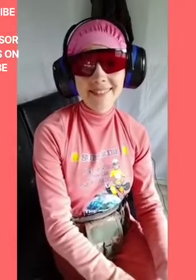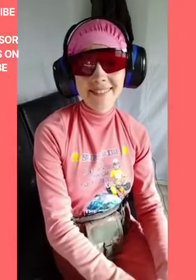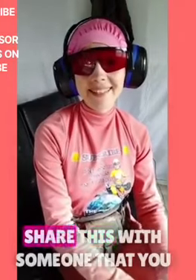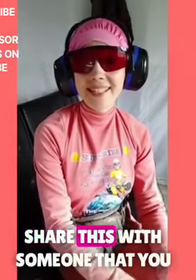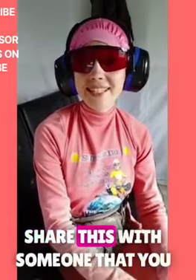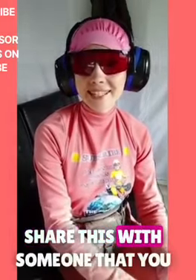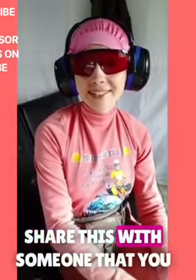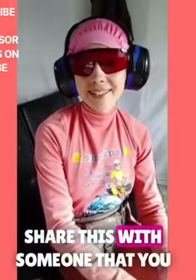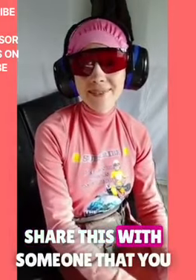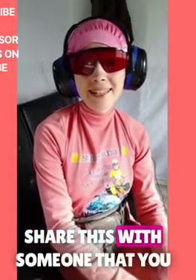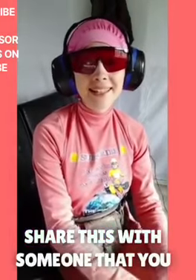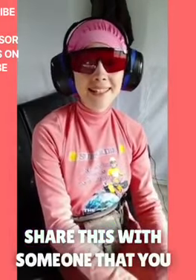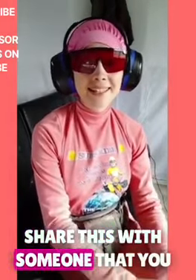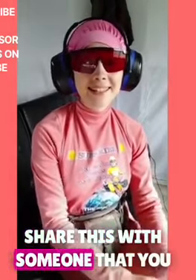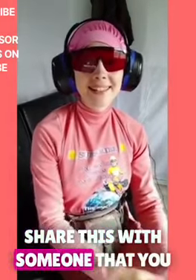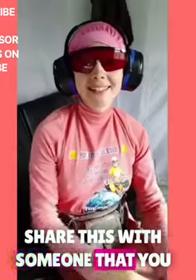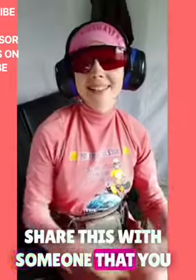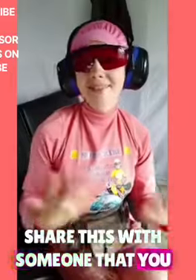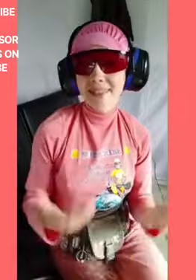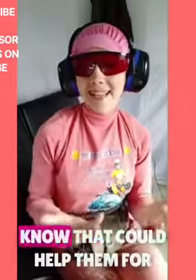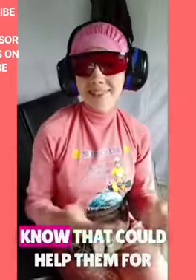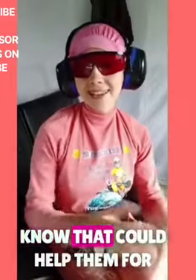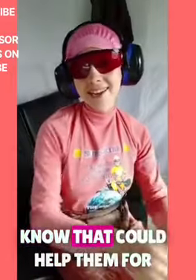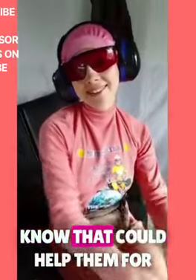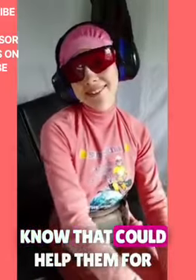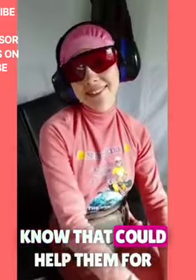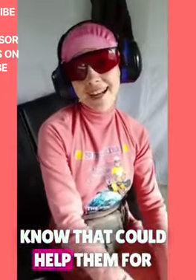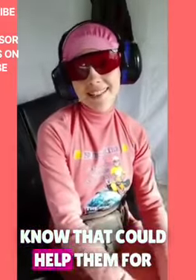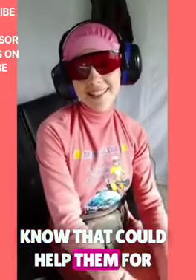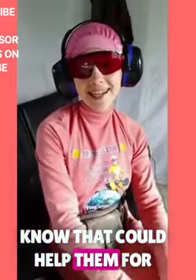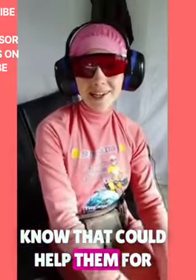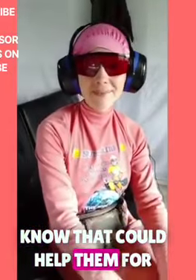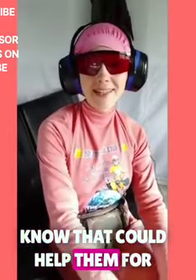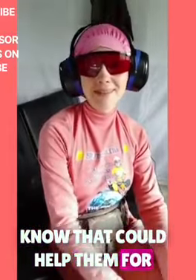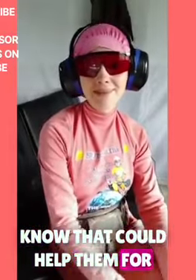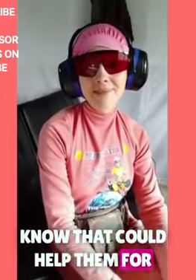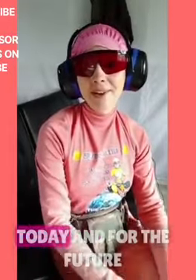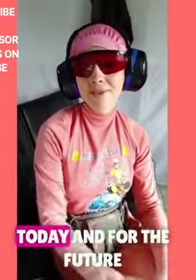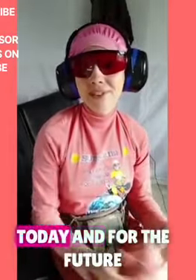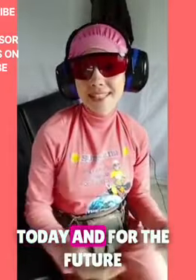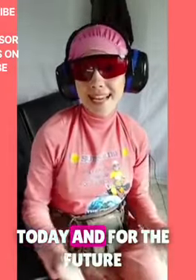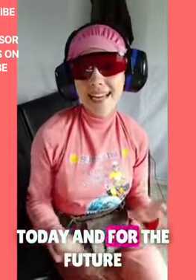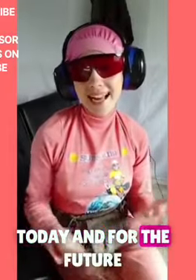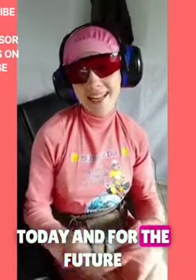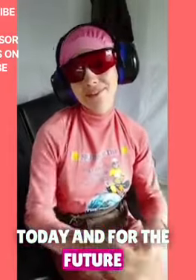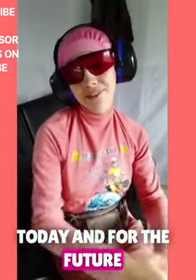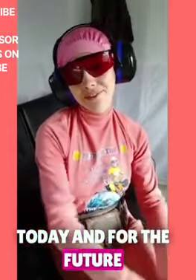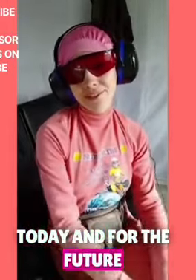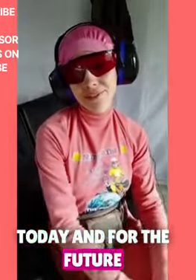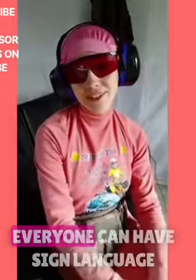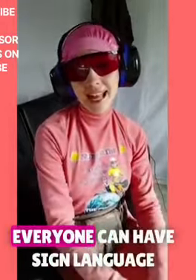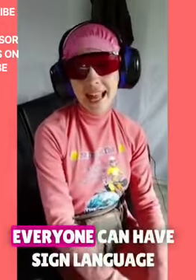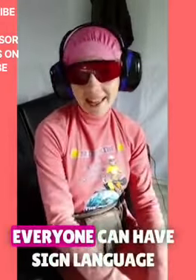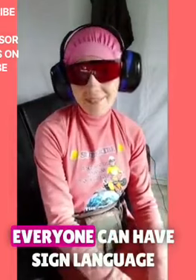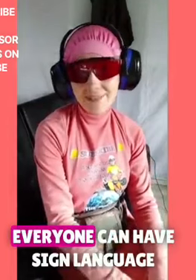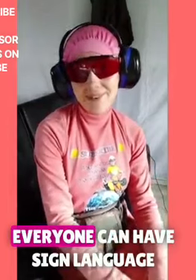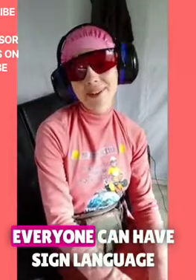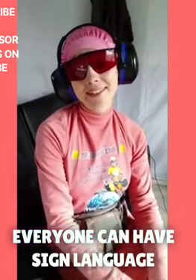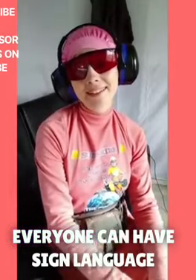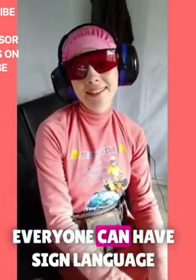Share this with someone that you know that could help them for today and for the future. Everyone